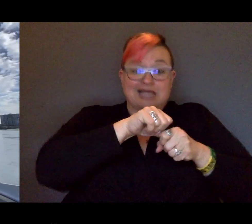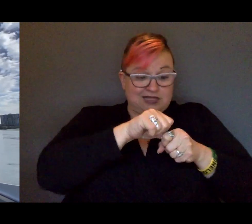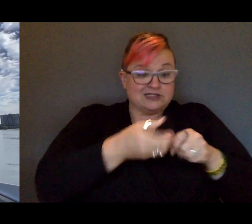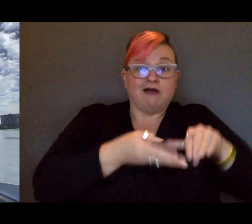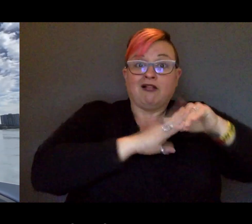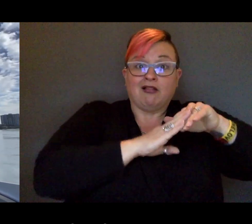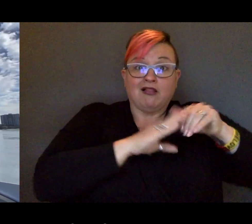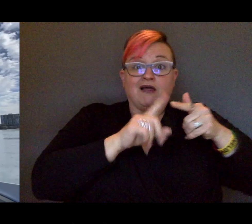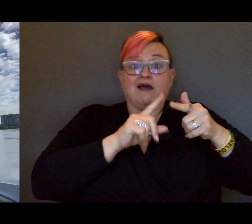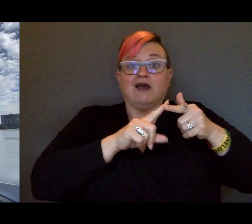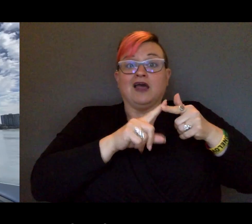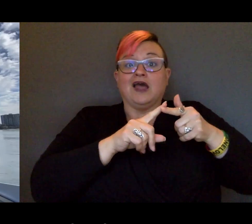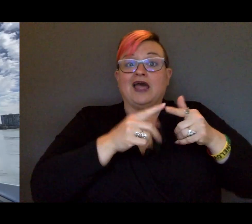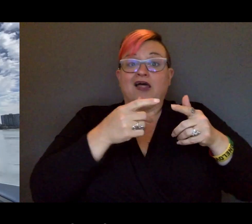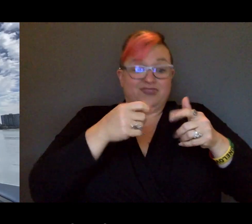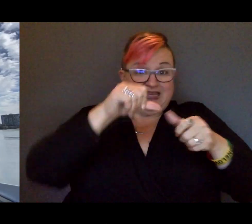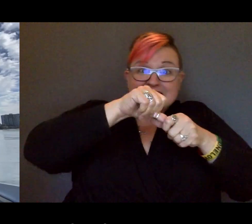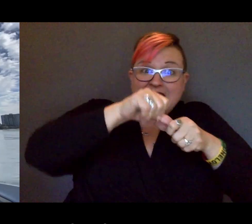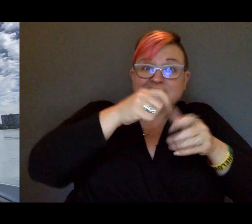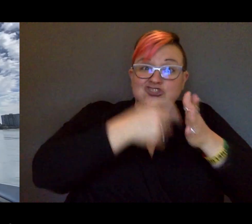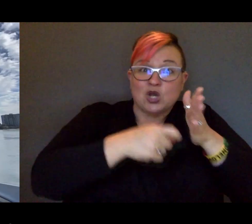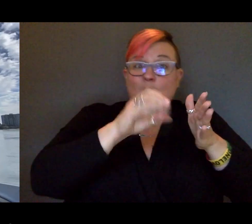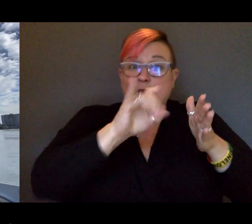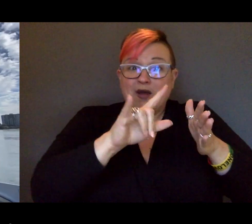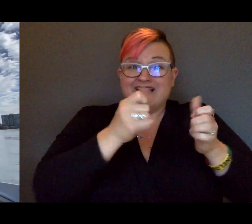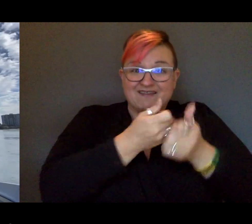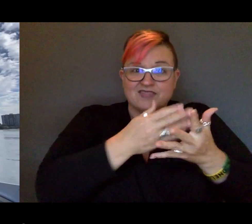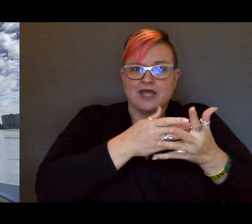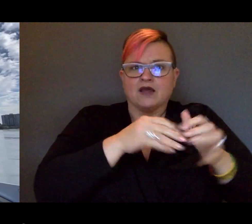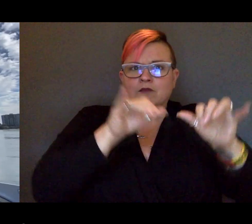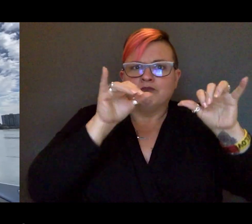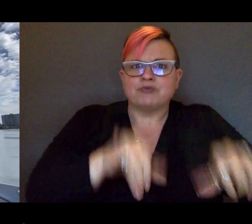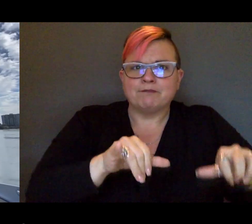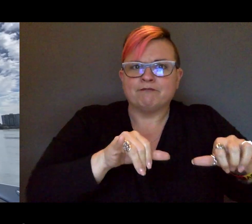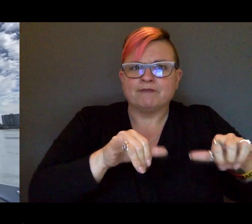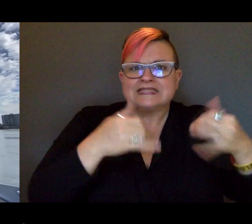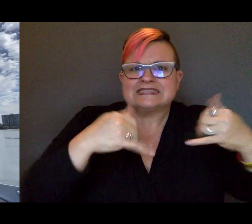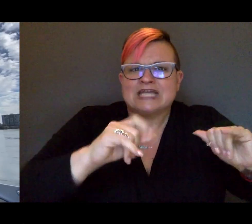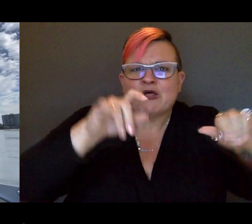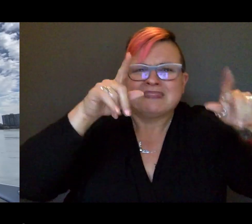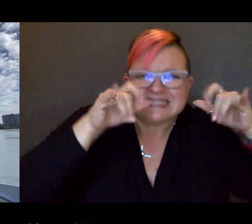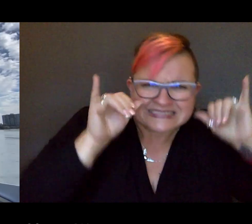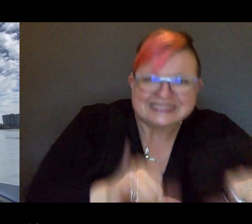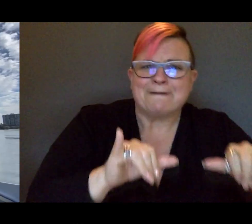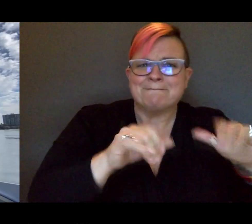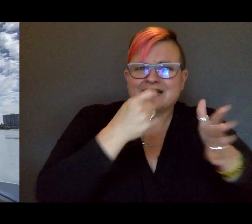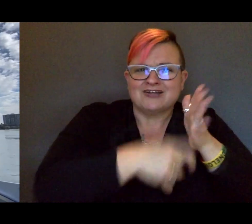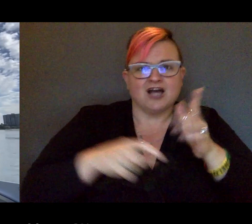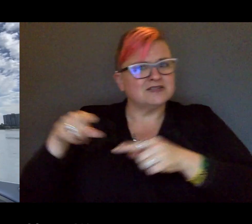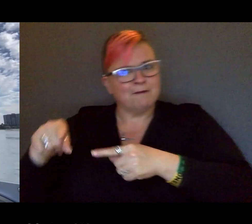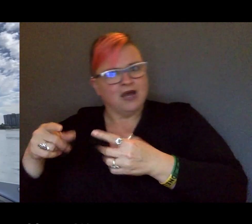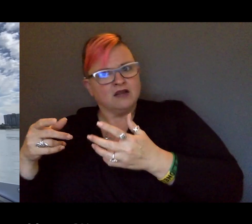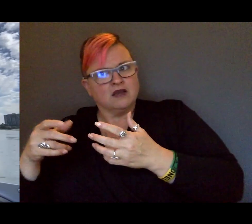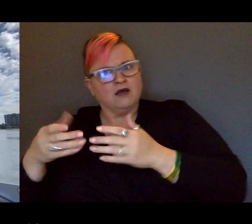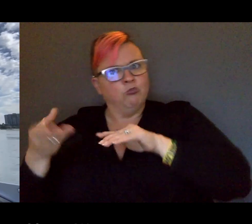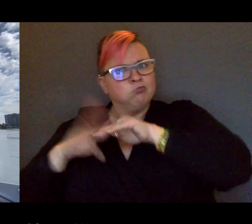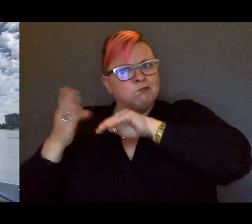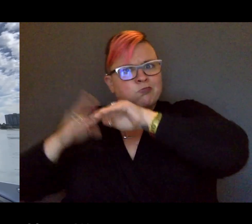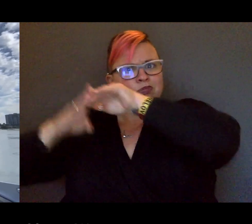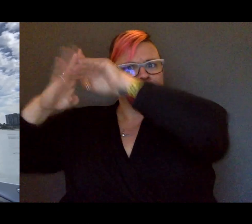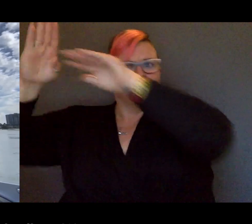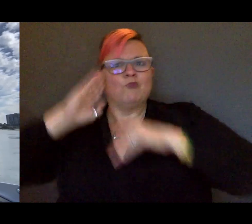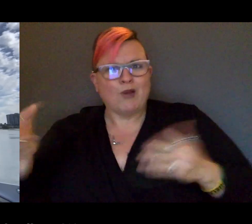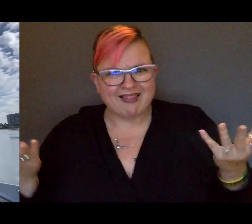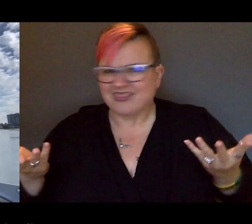your oil goes up, oil pays the same amount a barrel. Doesn't make sense. If the city wants to make more money, if they made cannabis